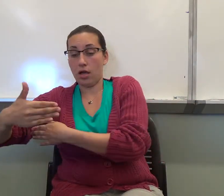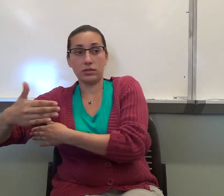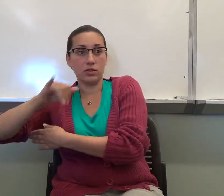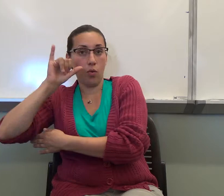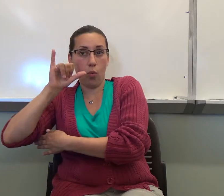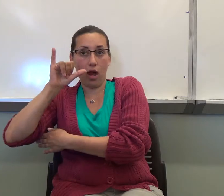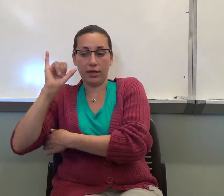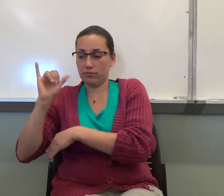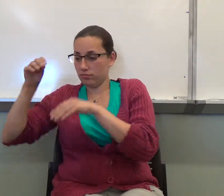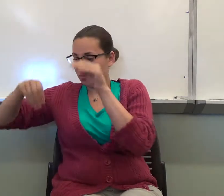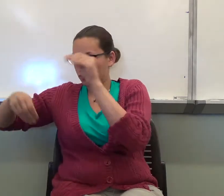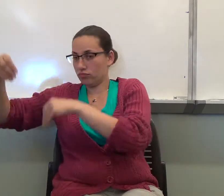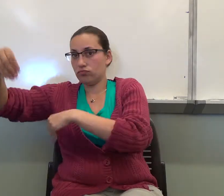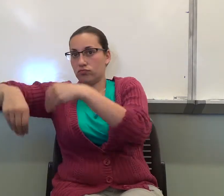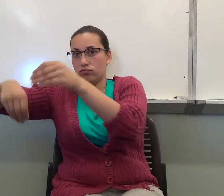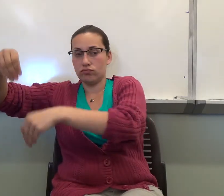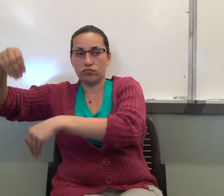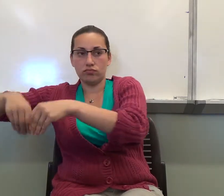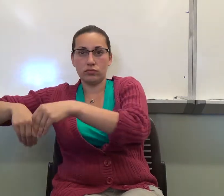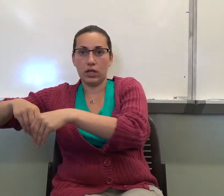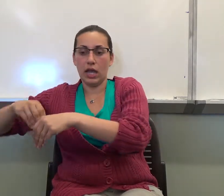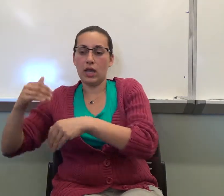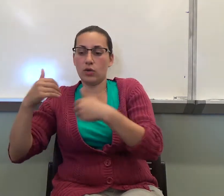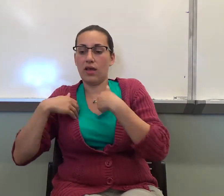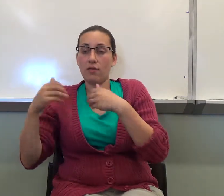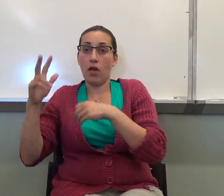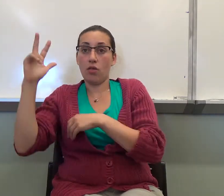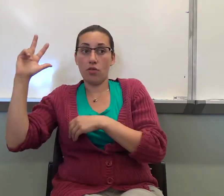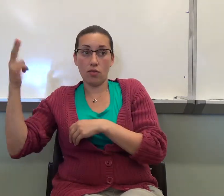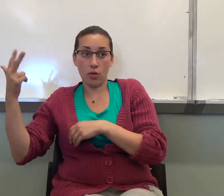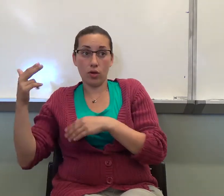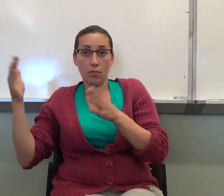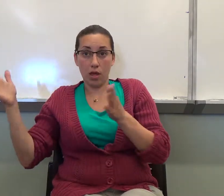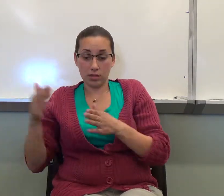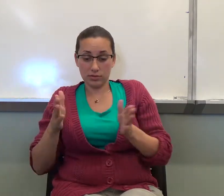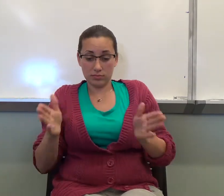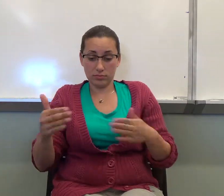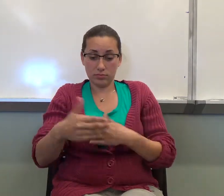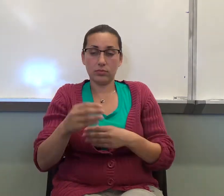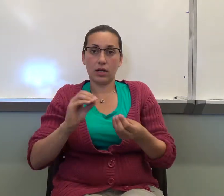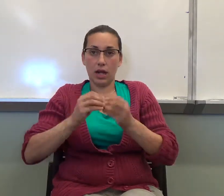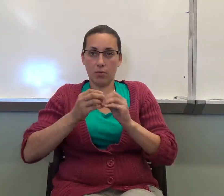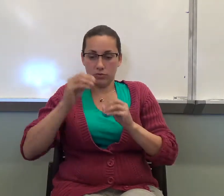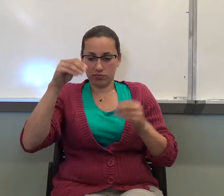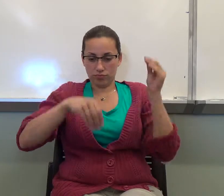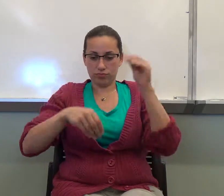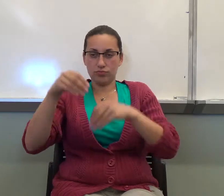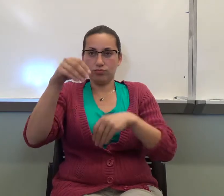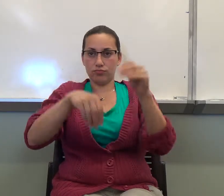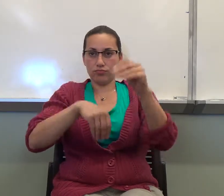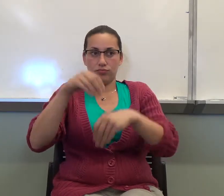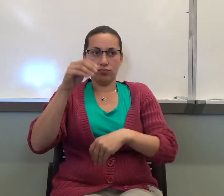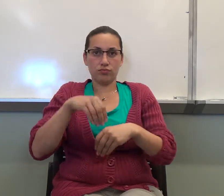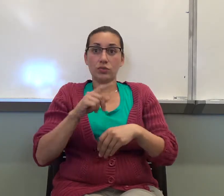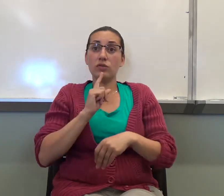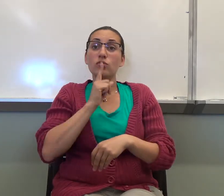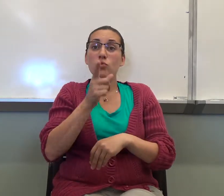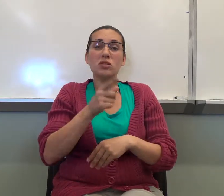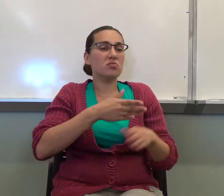And you could have a constant box. Huh? So all we're doing is really sorting things. Okay,